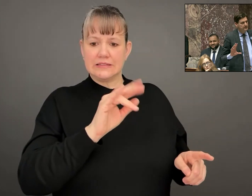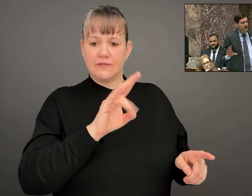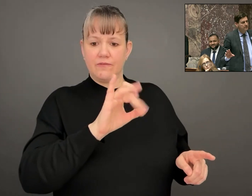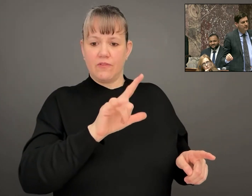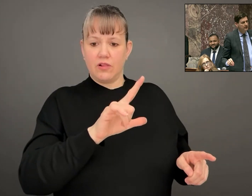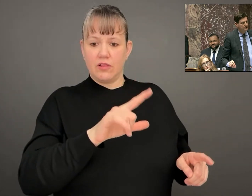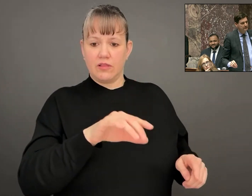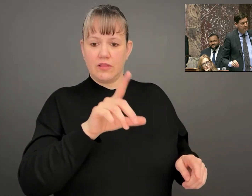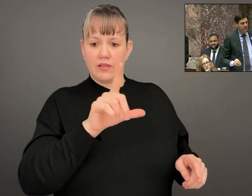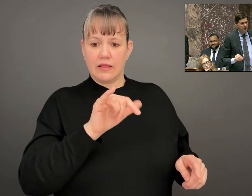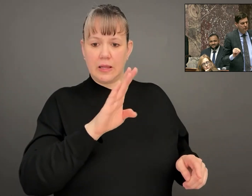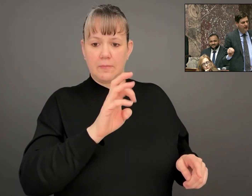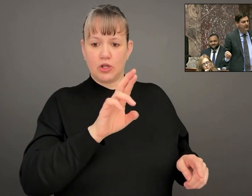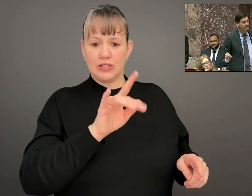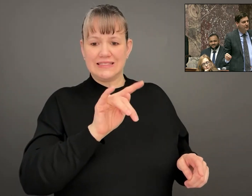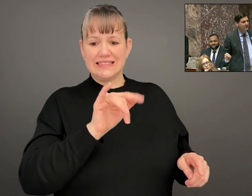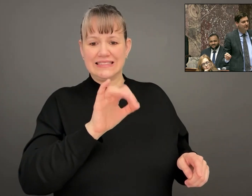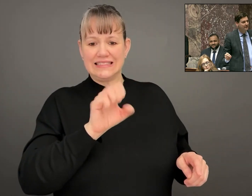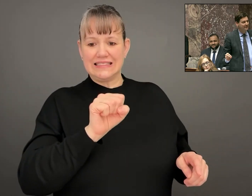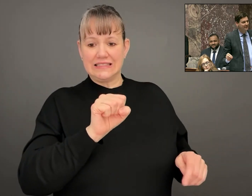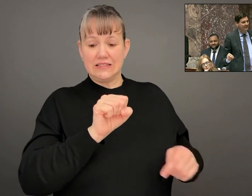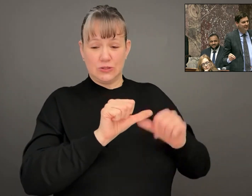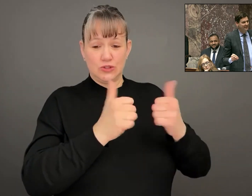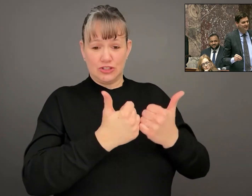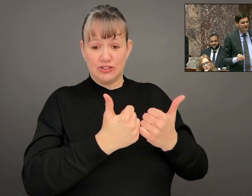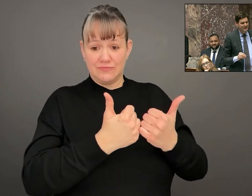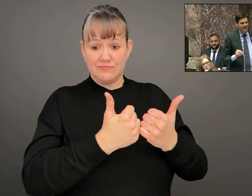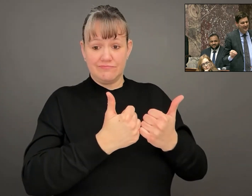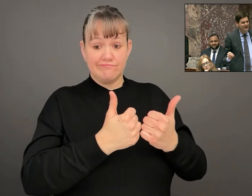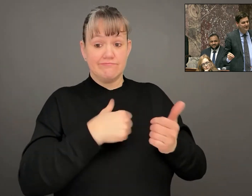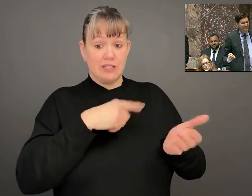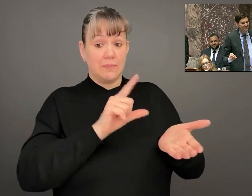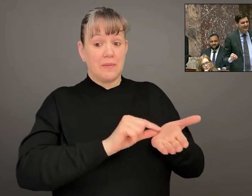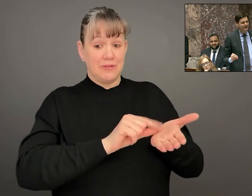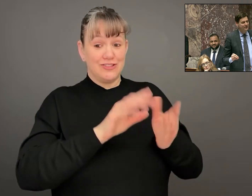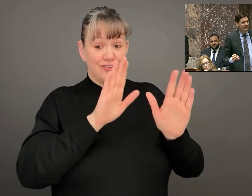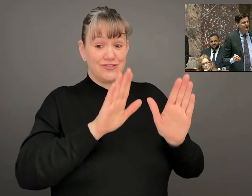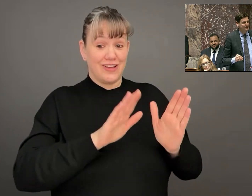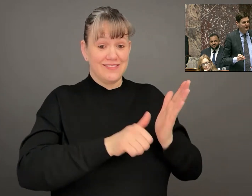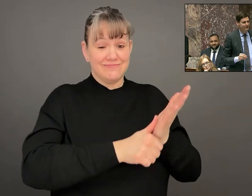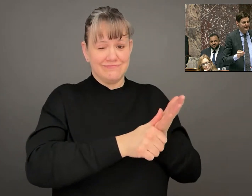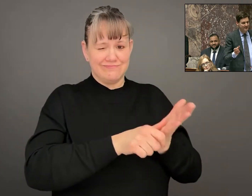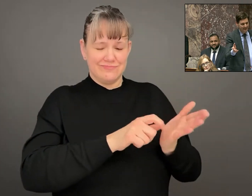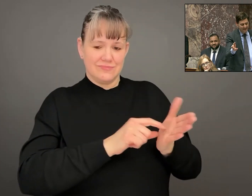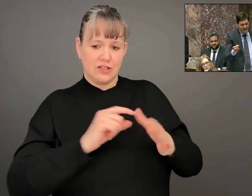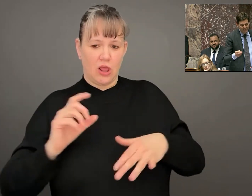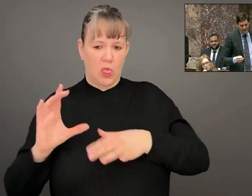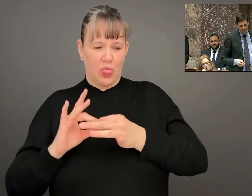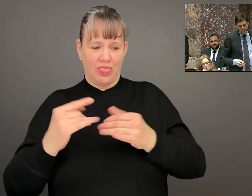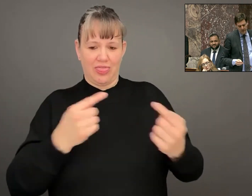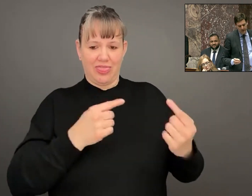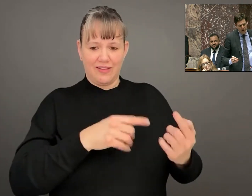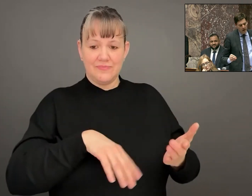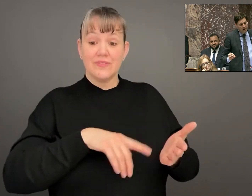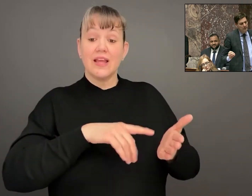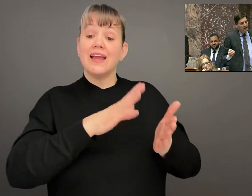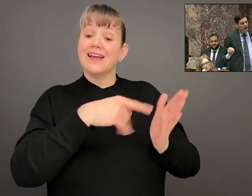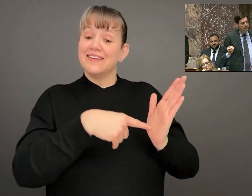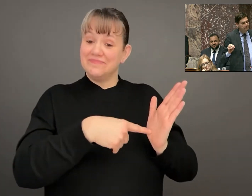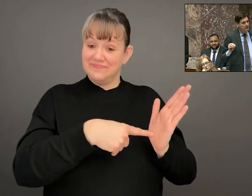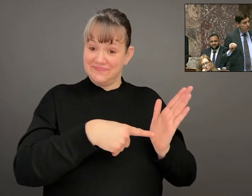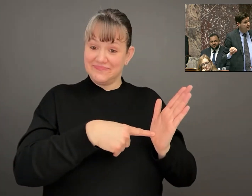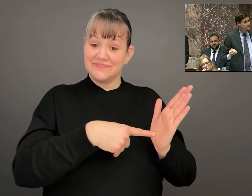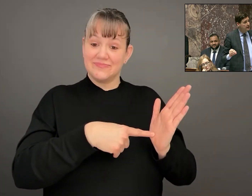During the time, published a great handbook. Members. Published a great handbook educating British Columbians about their rights. Glad to talk to the member about it.